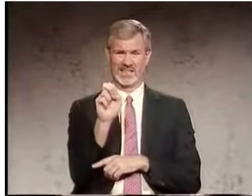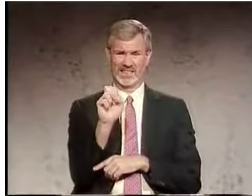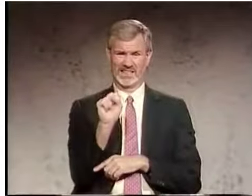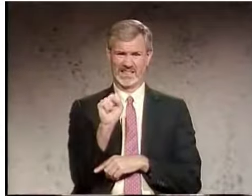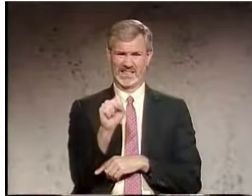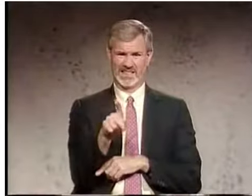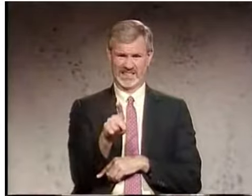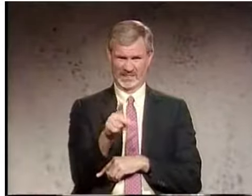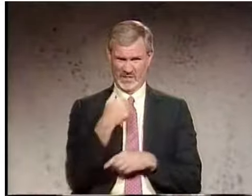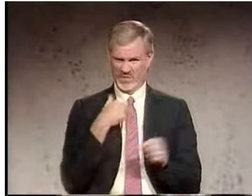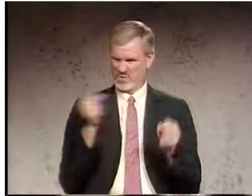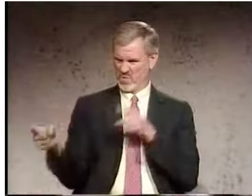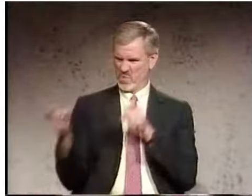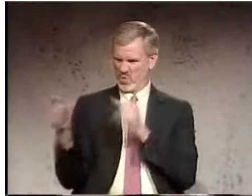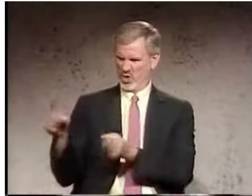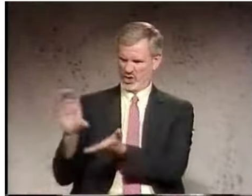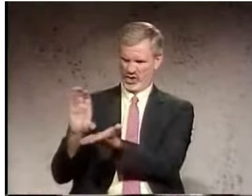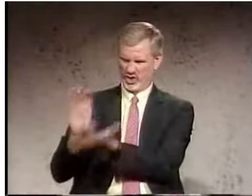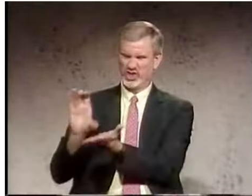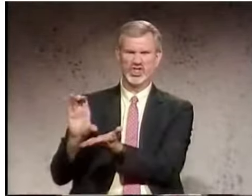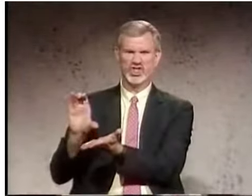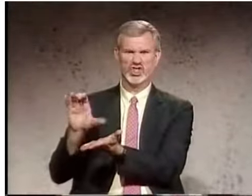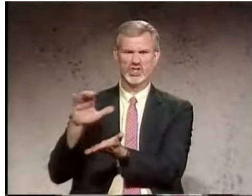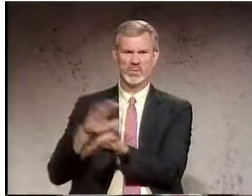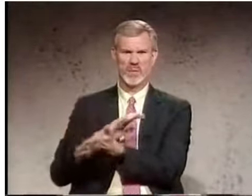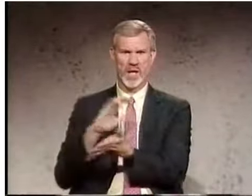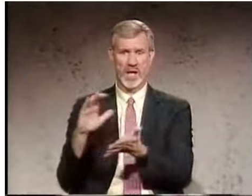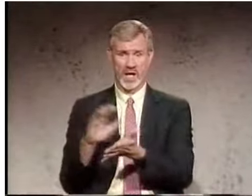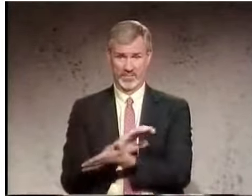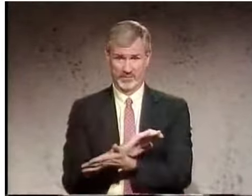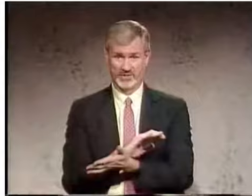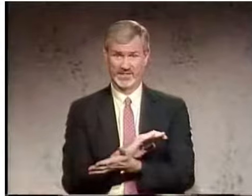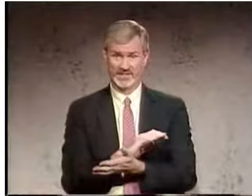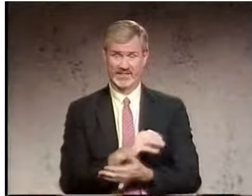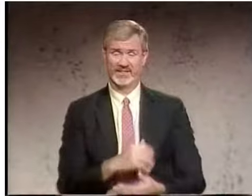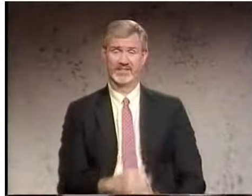I cleaned my desk, threw away a lot of papers.